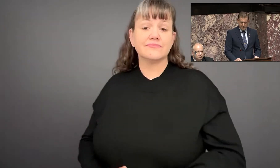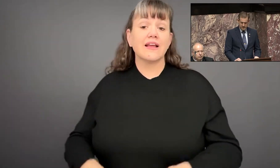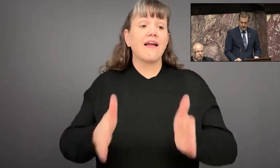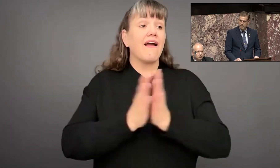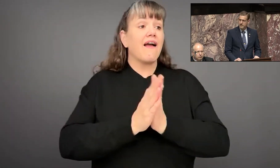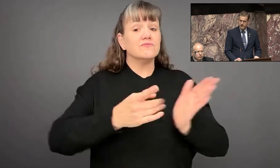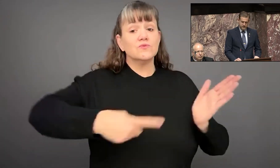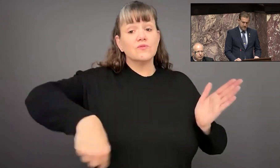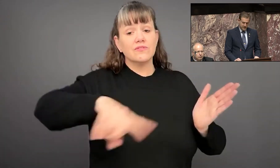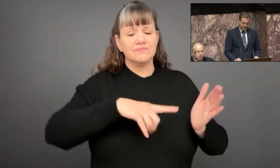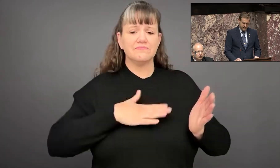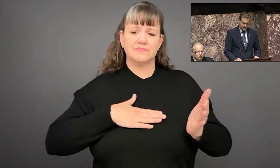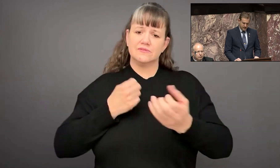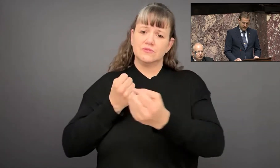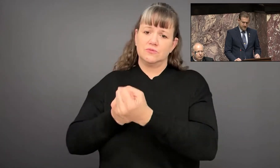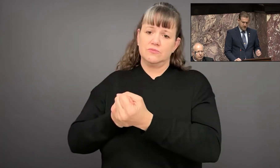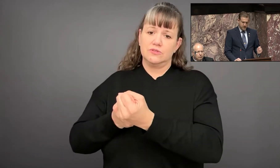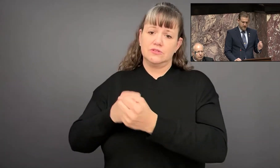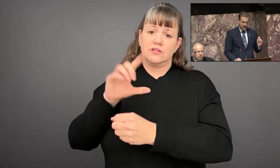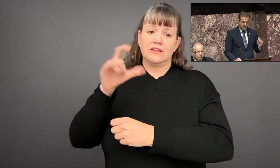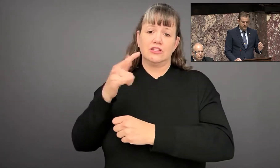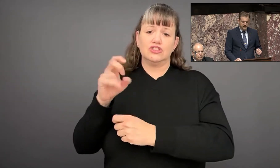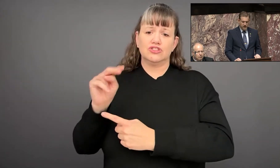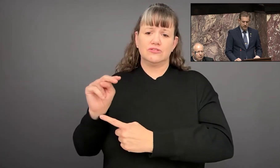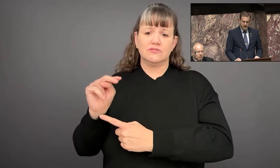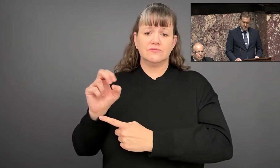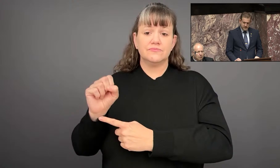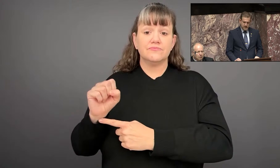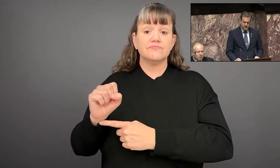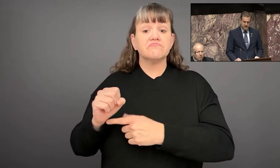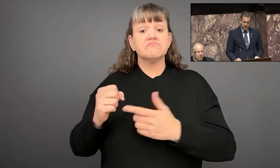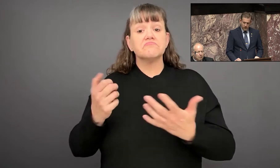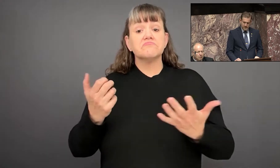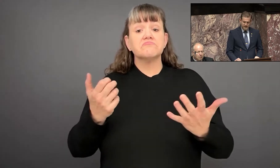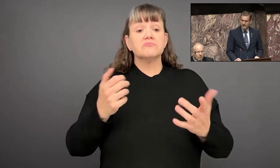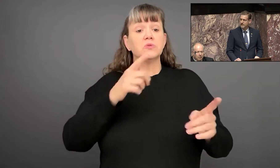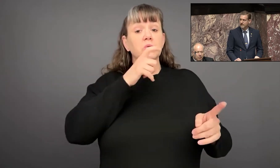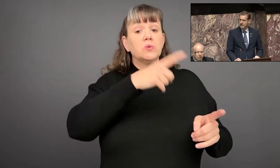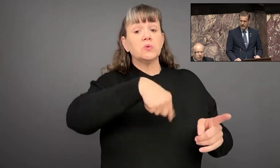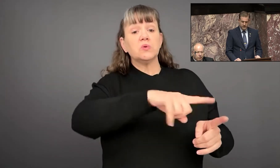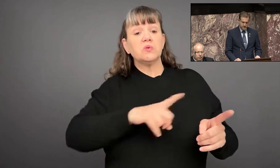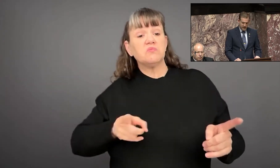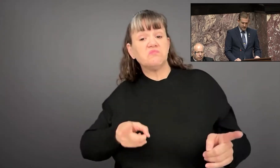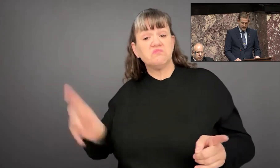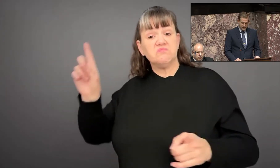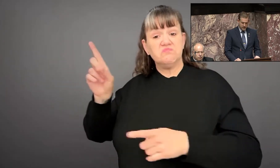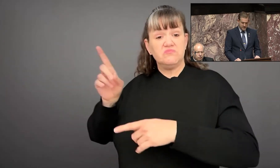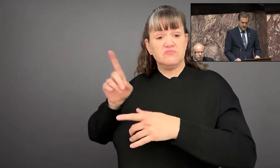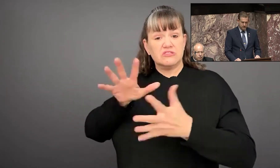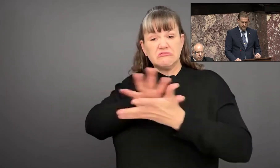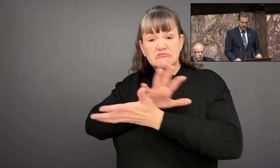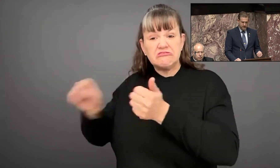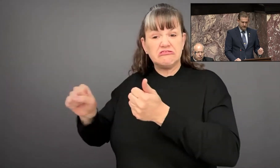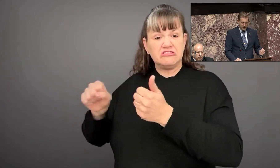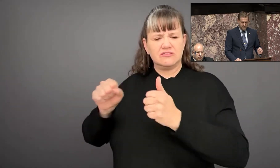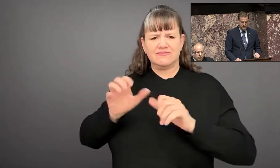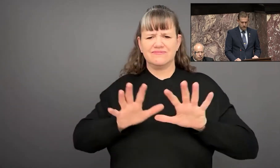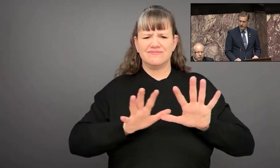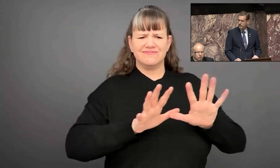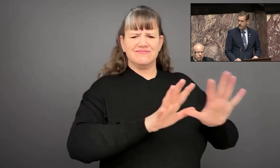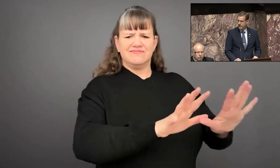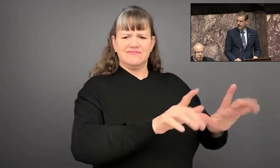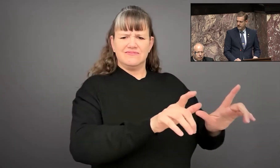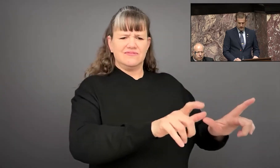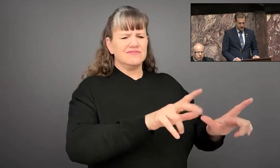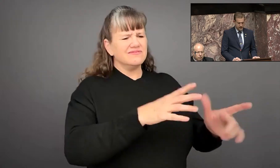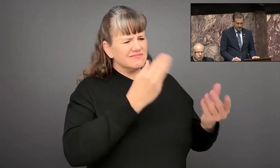of vandalism and disrespect. Let us ensure that our communities are places of support, dignity, and respect, places that reflect the values we